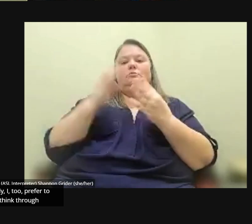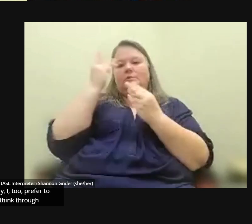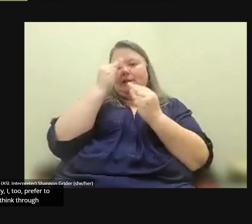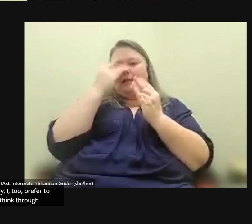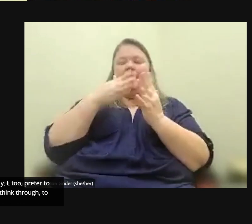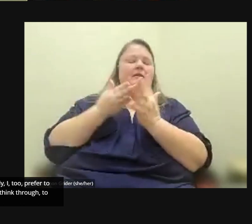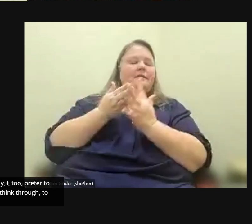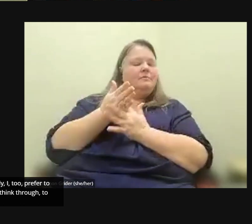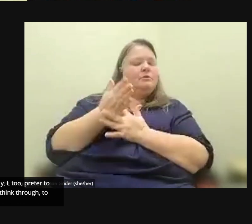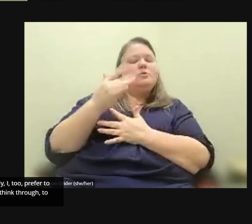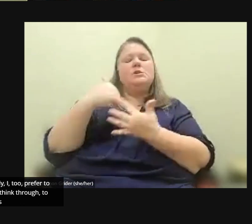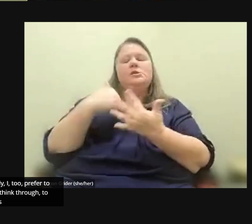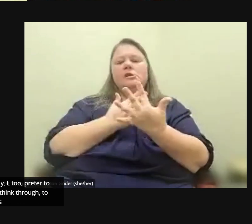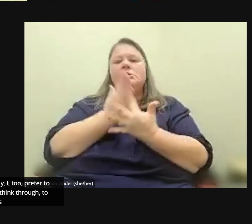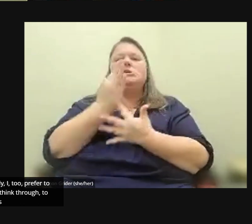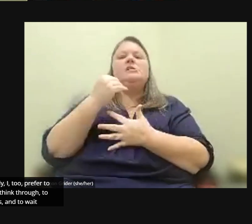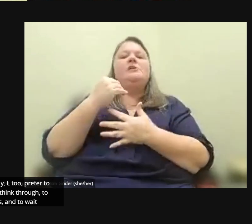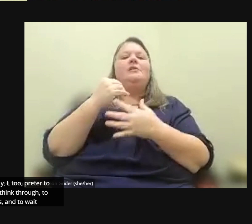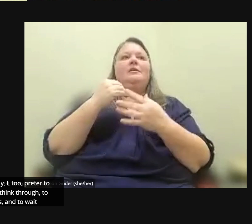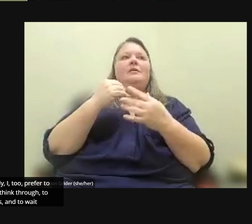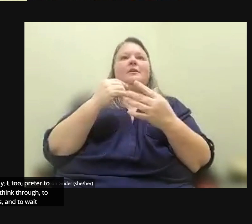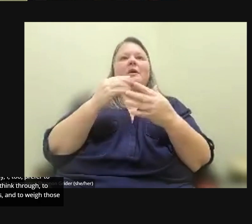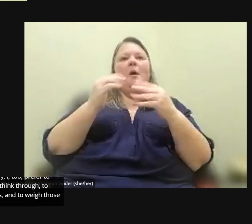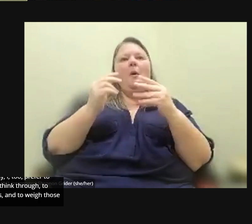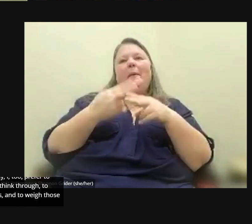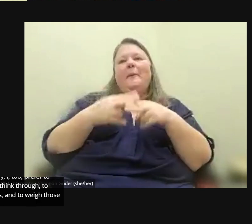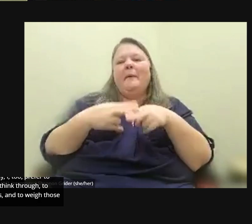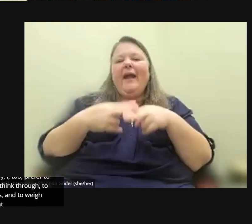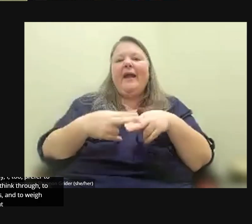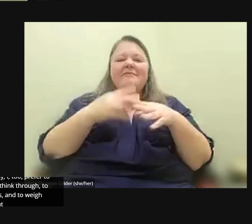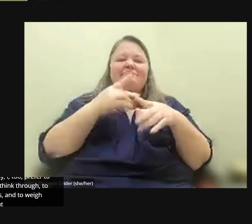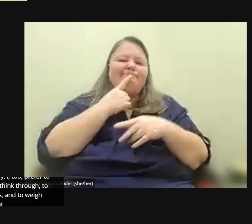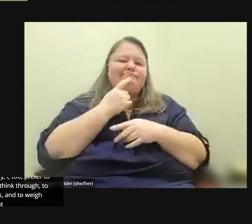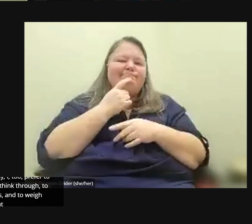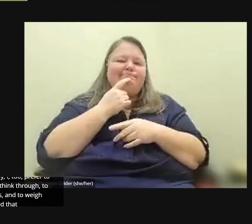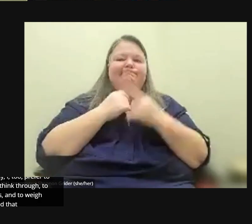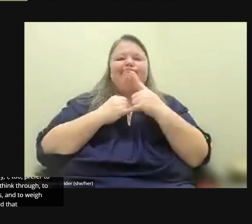different options and to weigh those and to consider that in that way. So